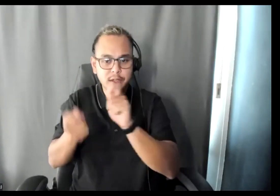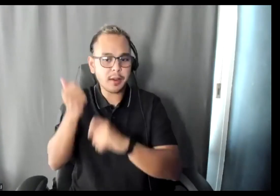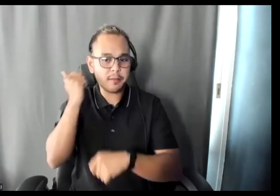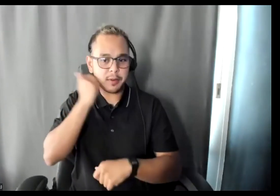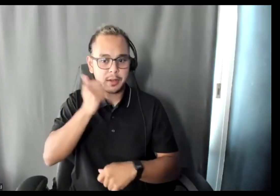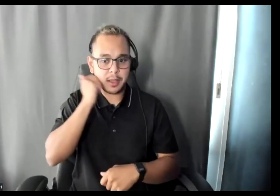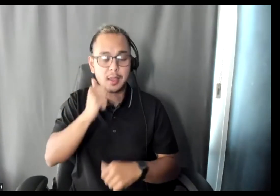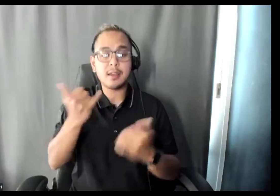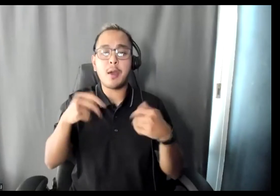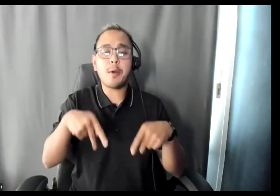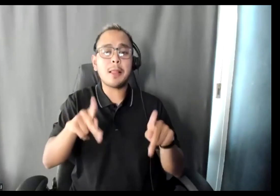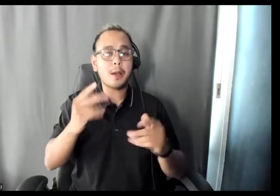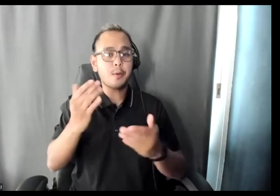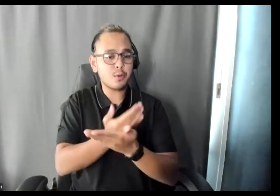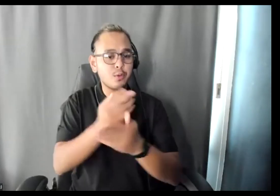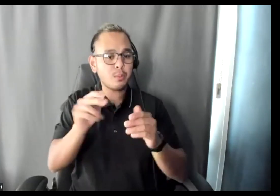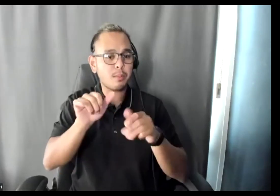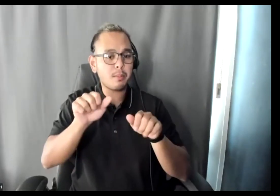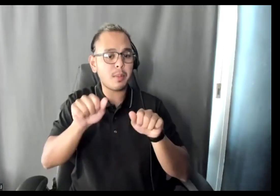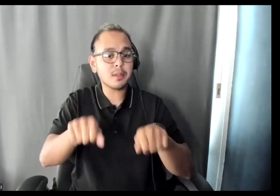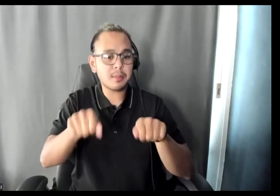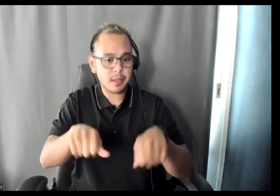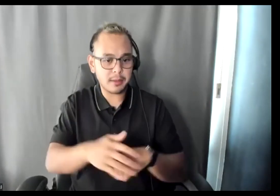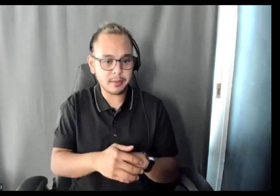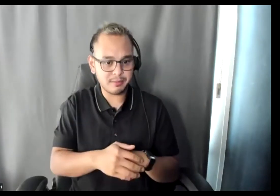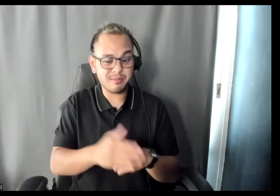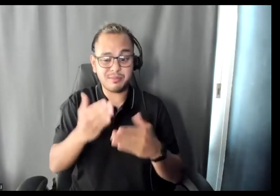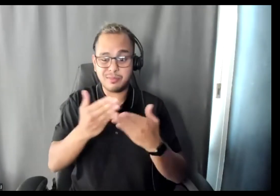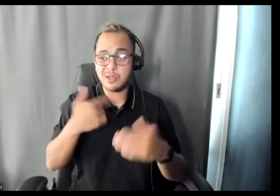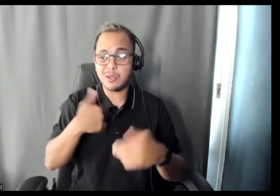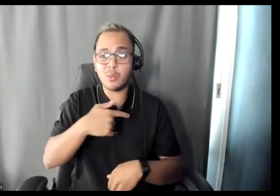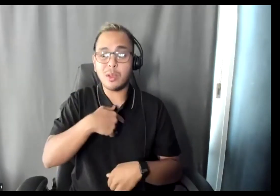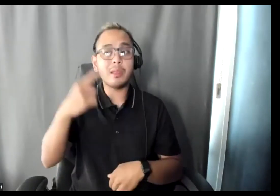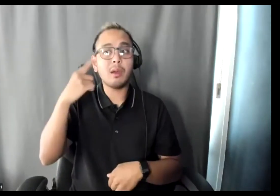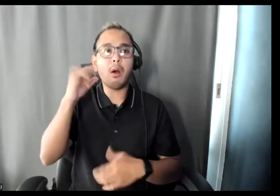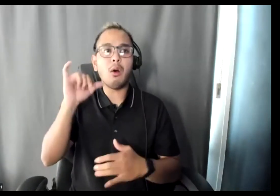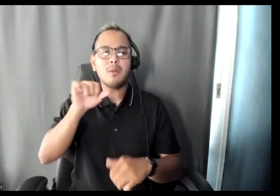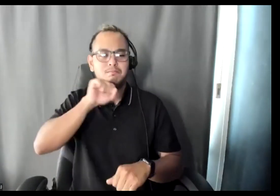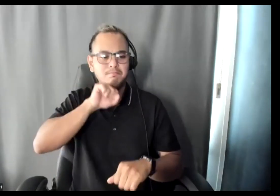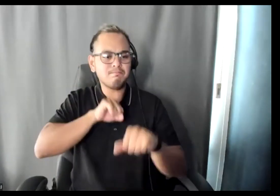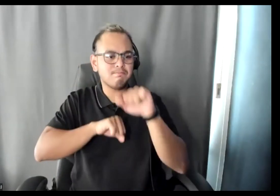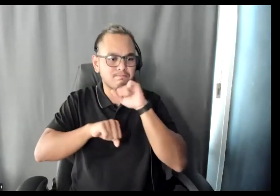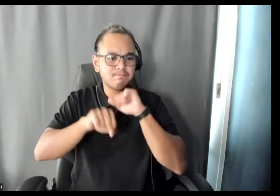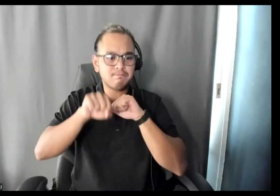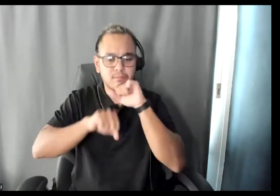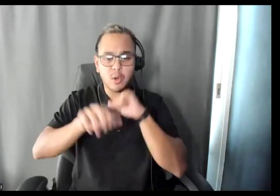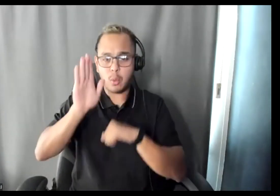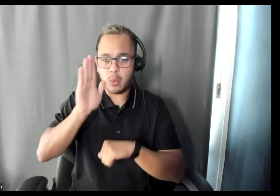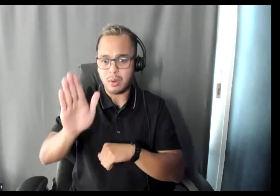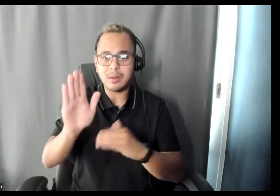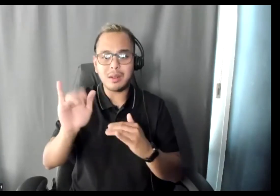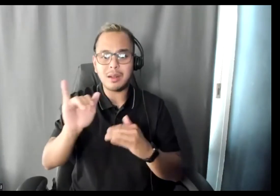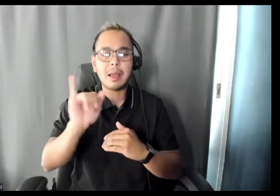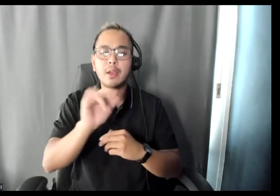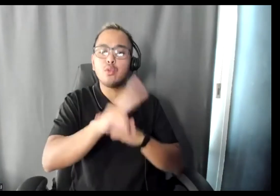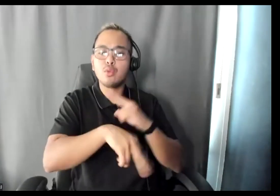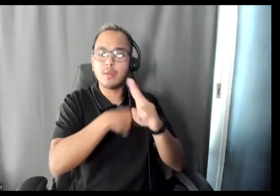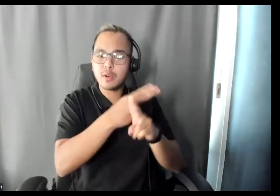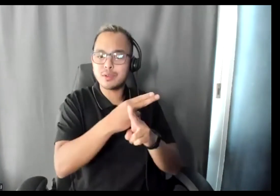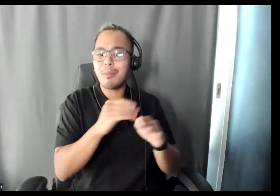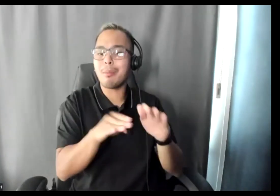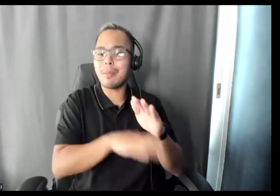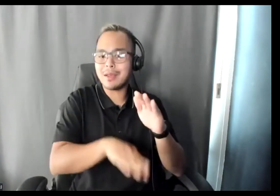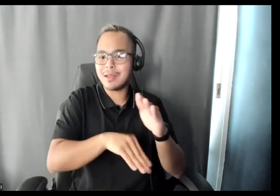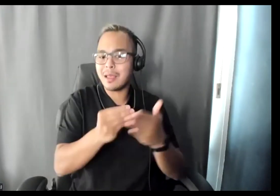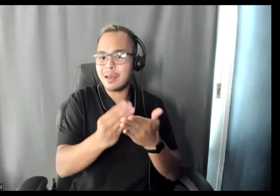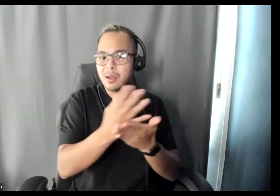new possibilities, things that we thought were going to be massive uphill battles, right? Like there's a whole conversation around universal basic income that's possible